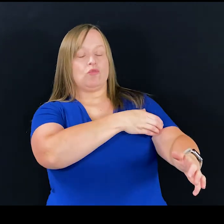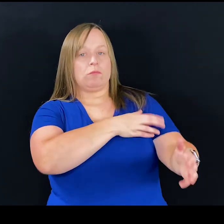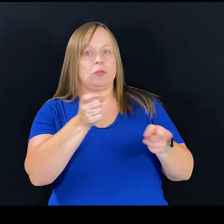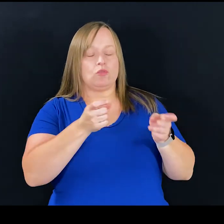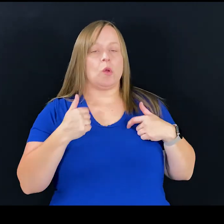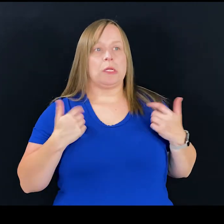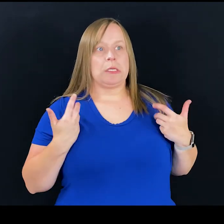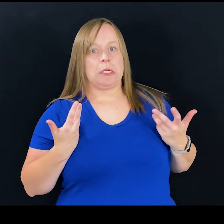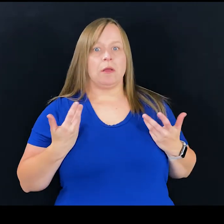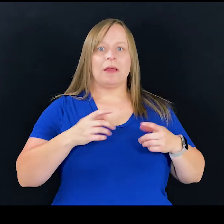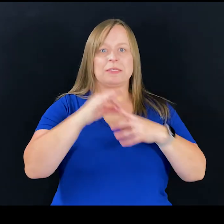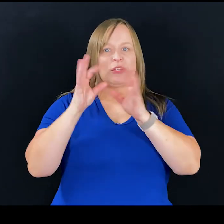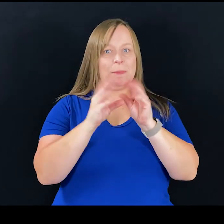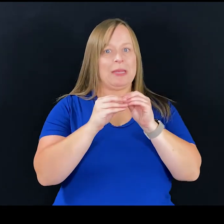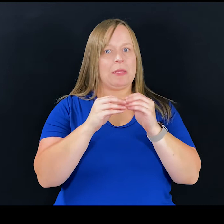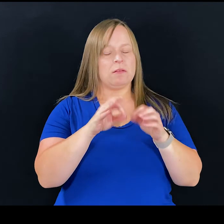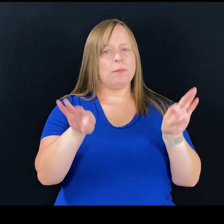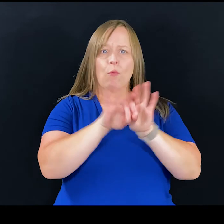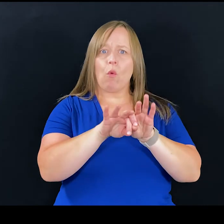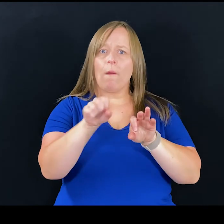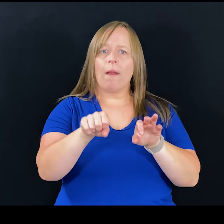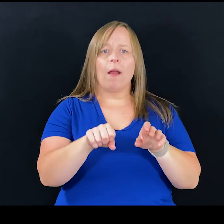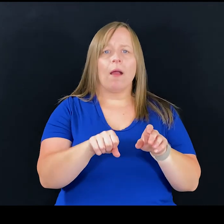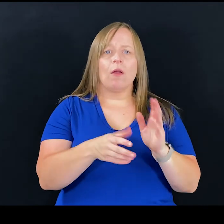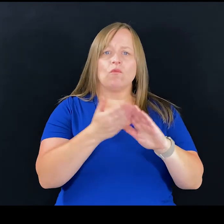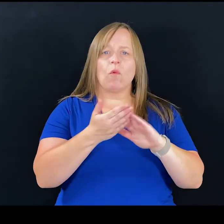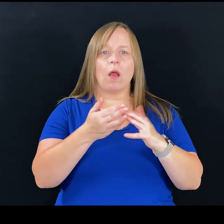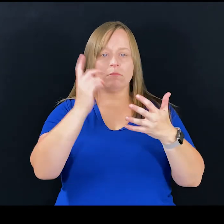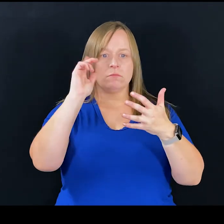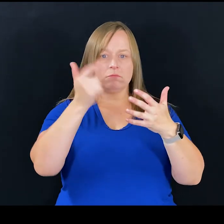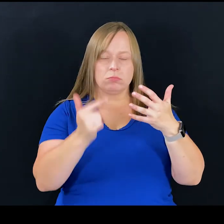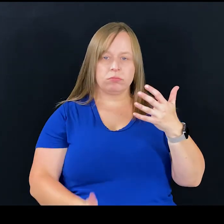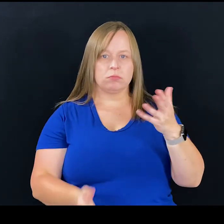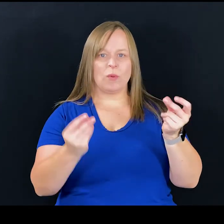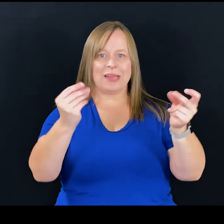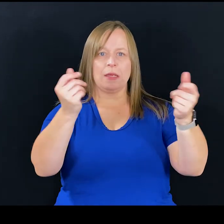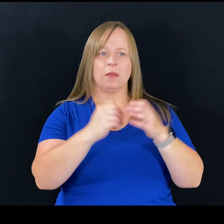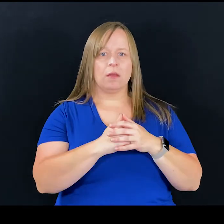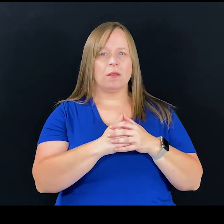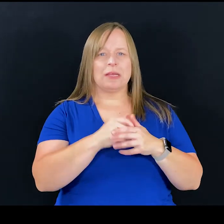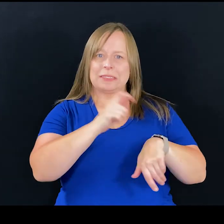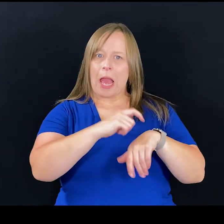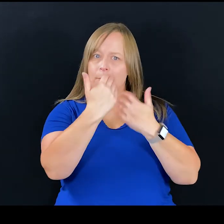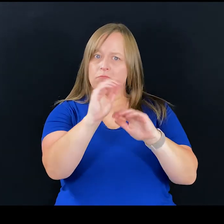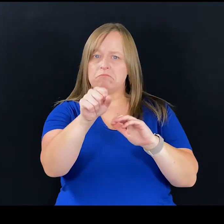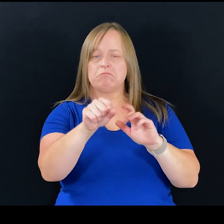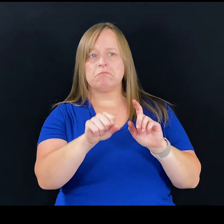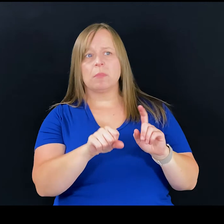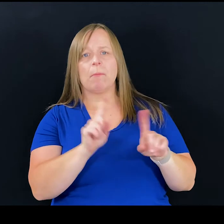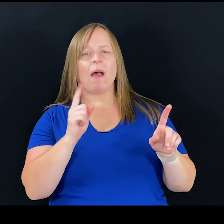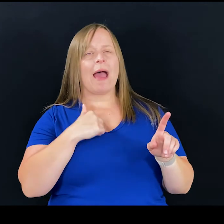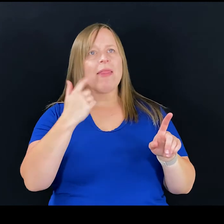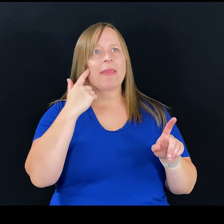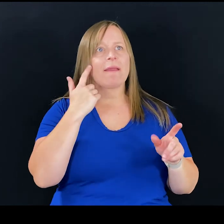of control, especially in a meeting like that, and typically the meetings run one after another, so there's a time